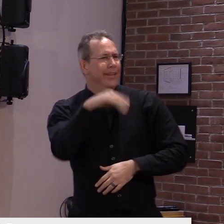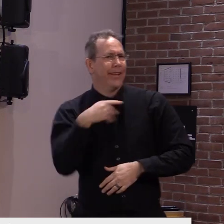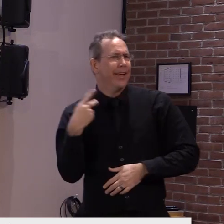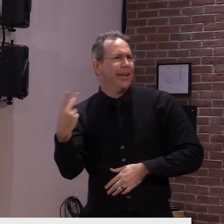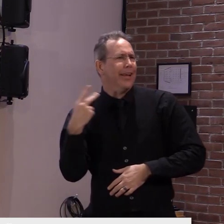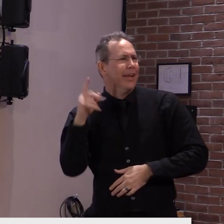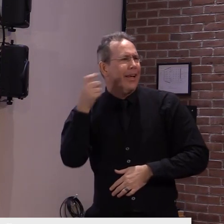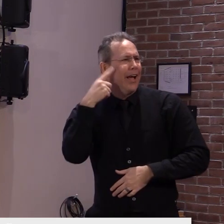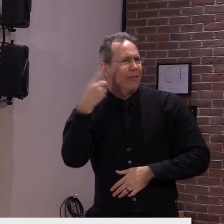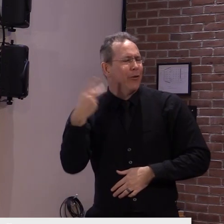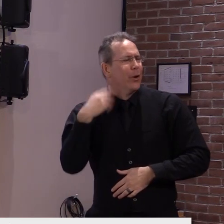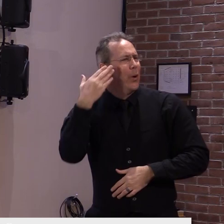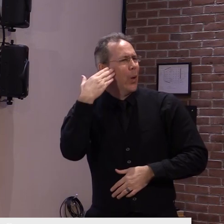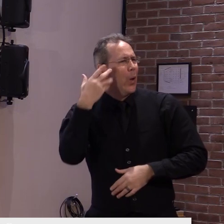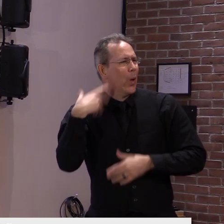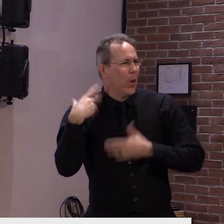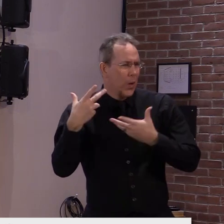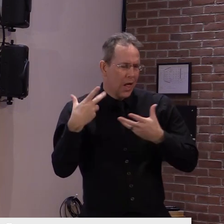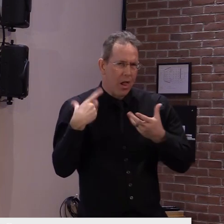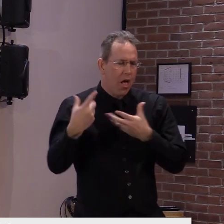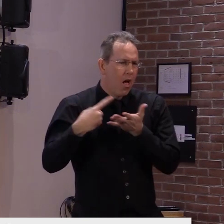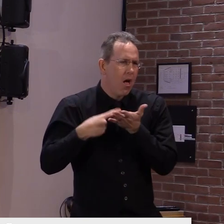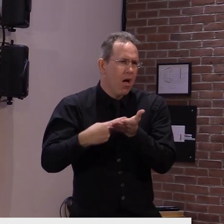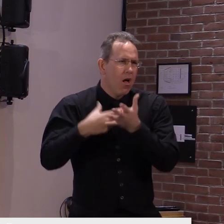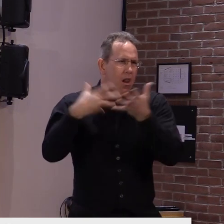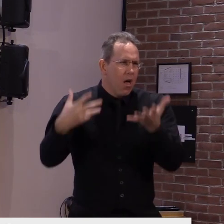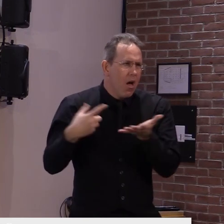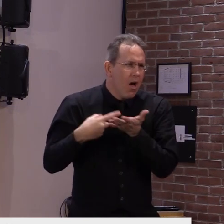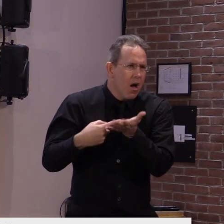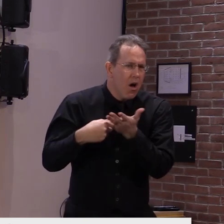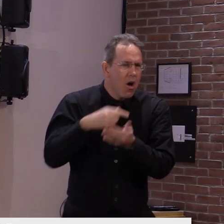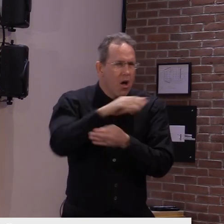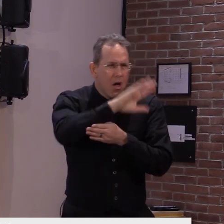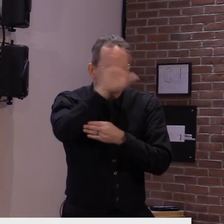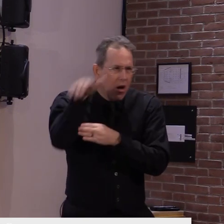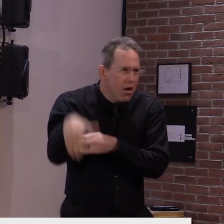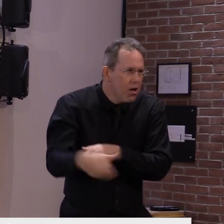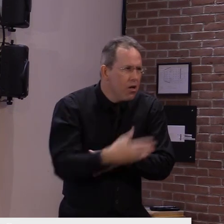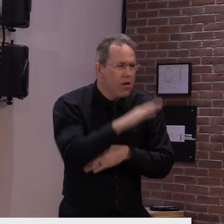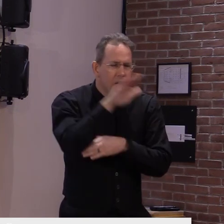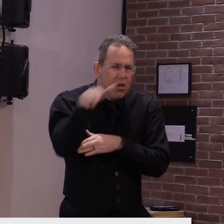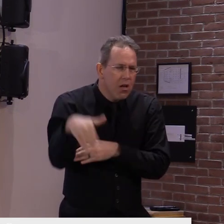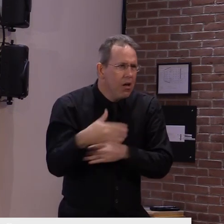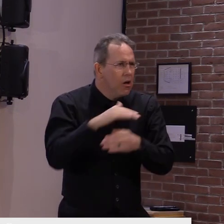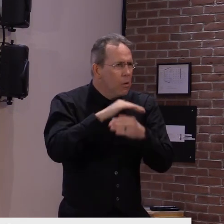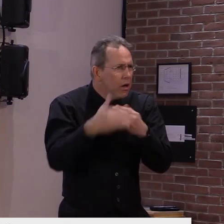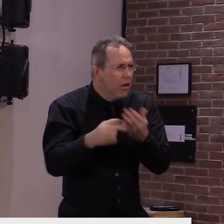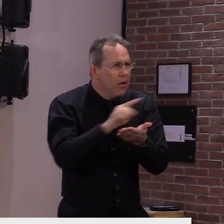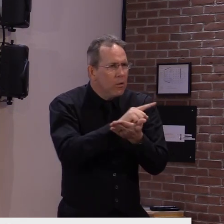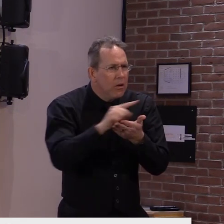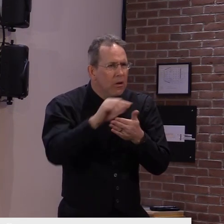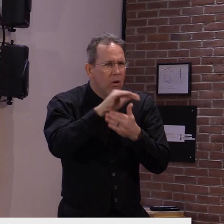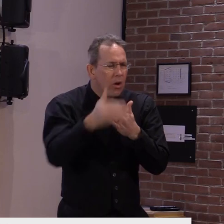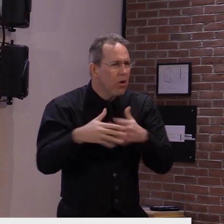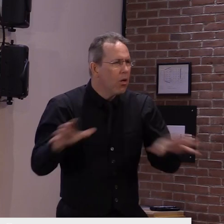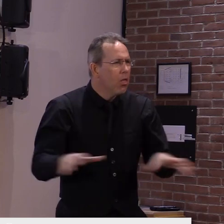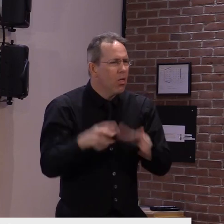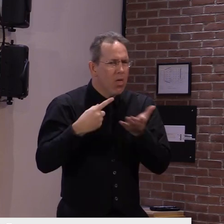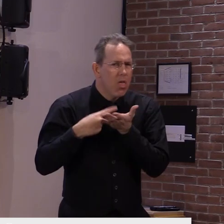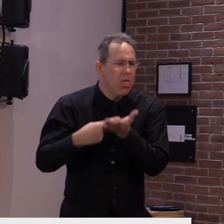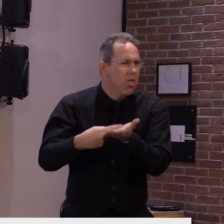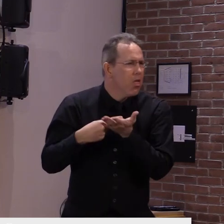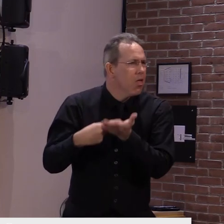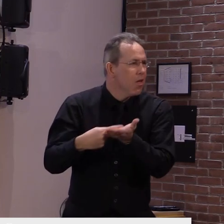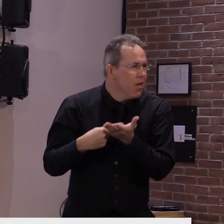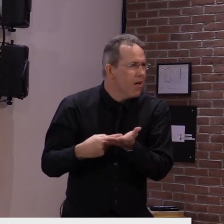conversations, sometimes on weekends and evenings and all, about this. I've talked with the Lieutenant Governor a lot about